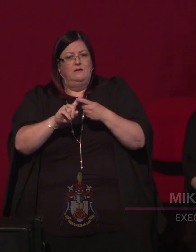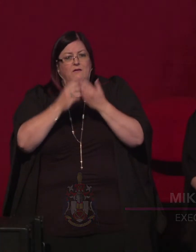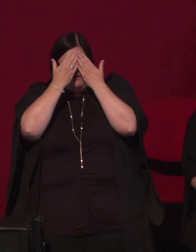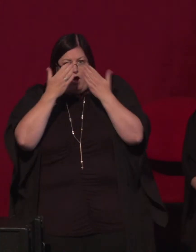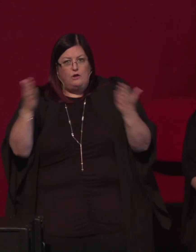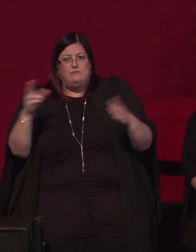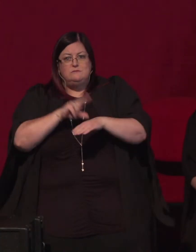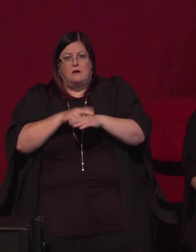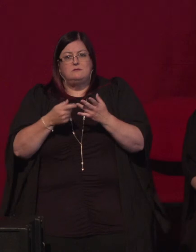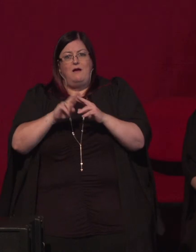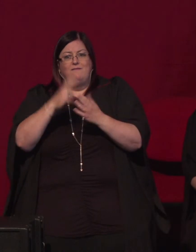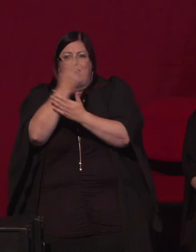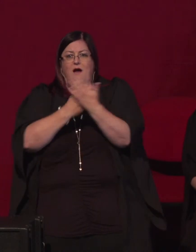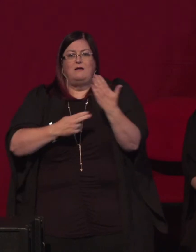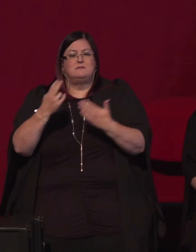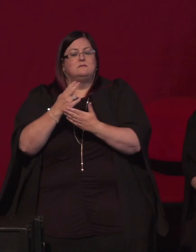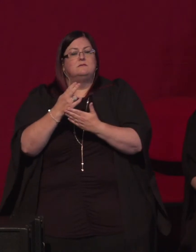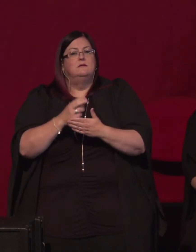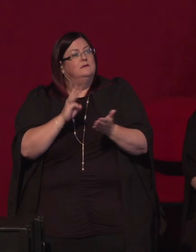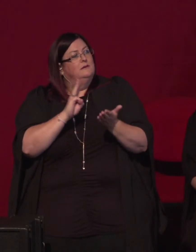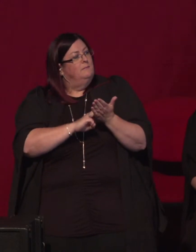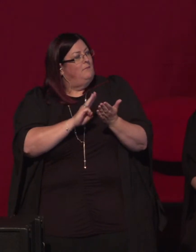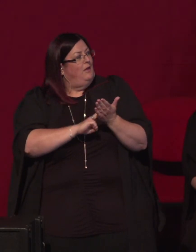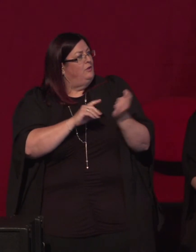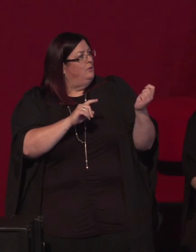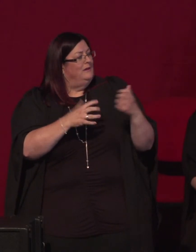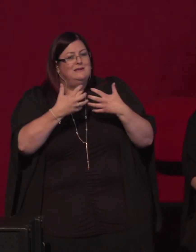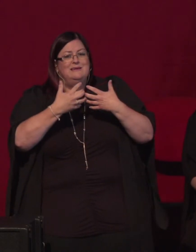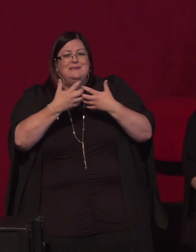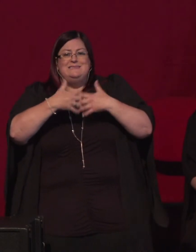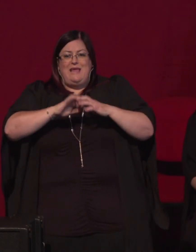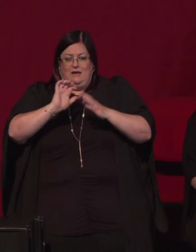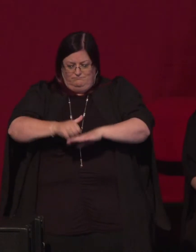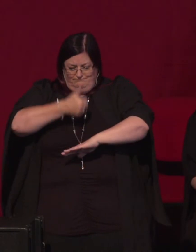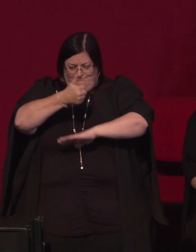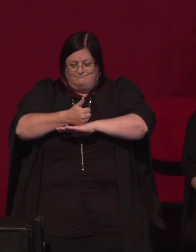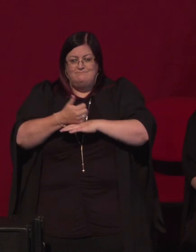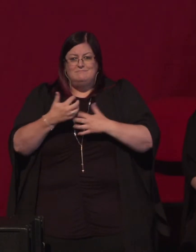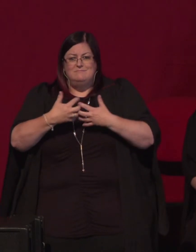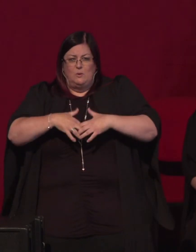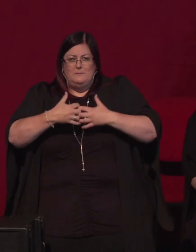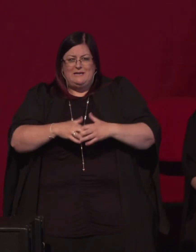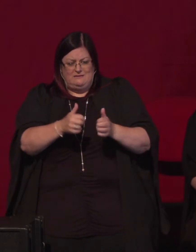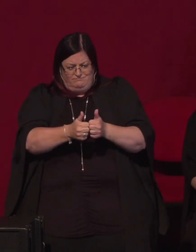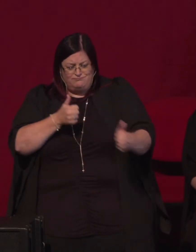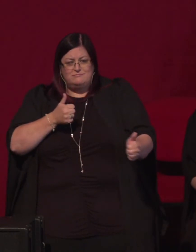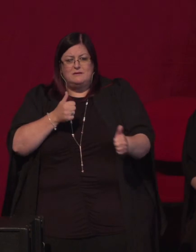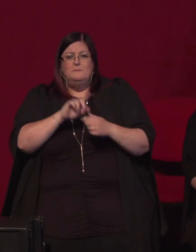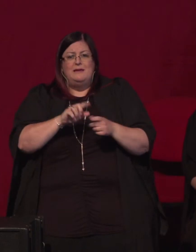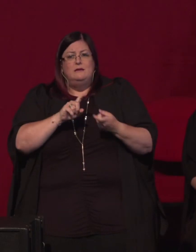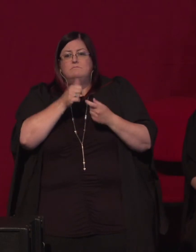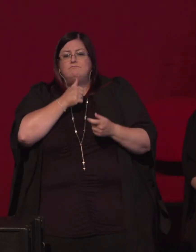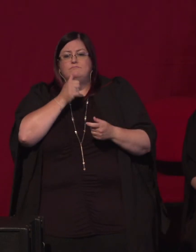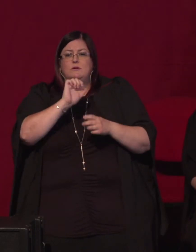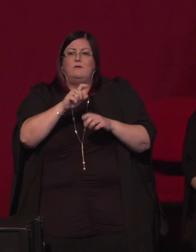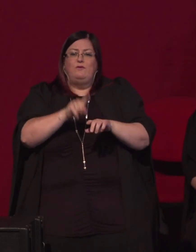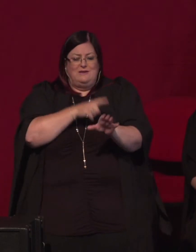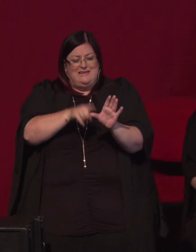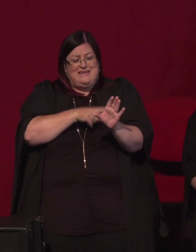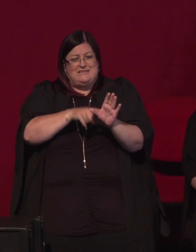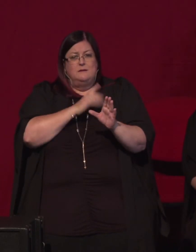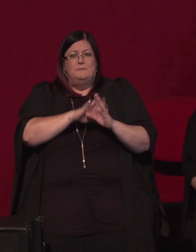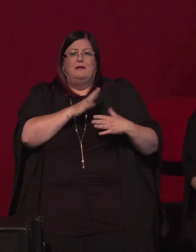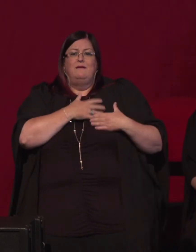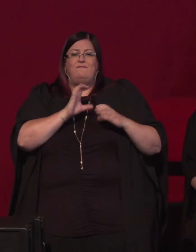of Arts. Matthew, a tech company founder, has dedicated decades of his life to supporting